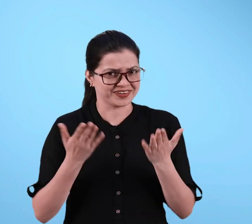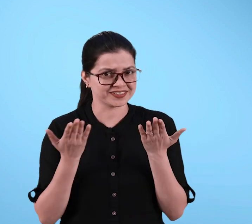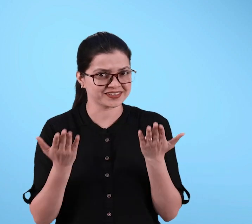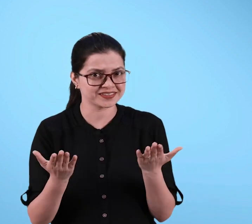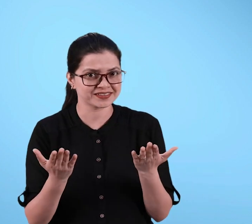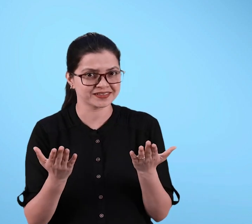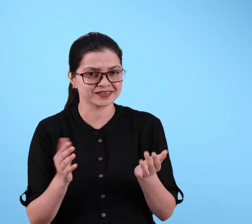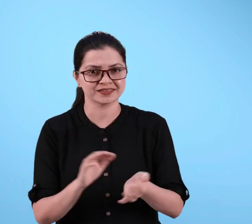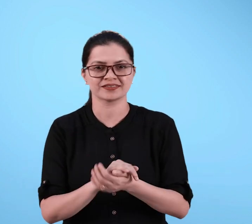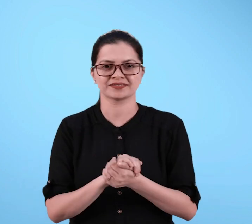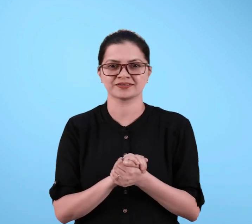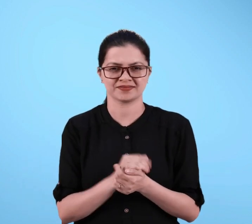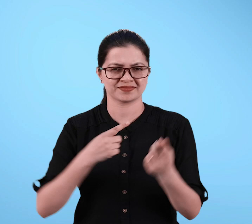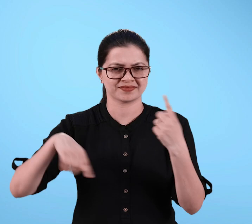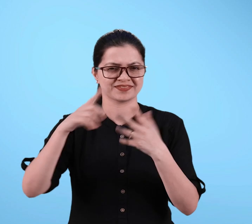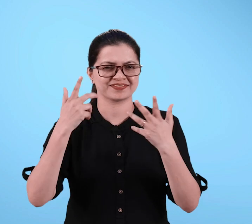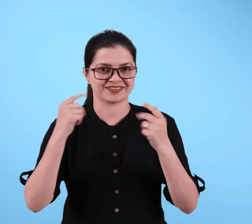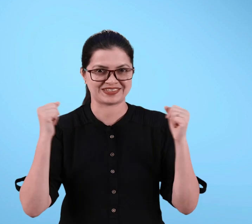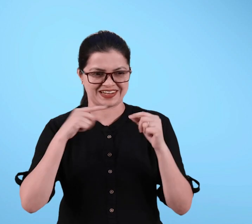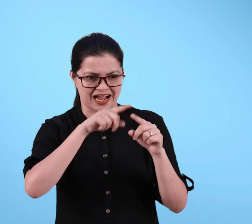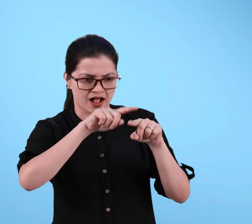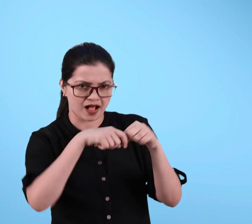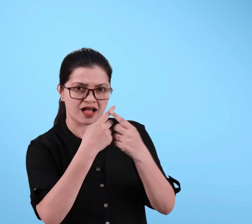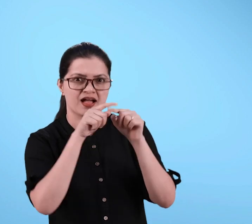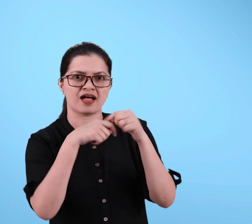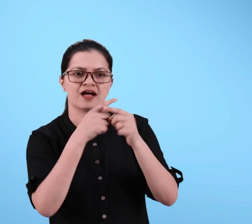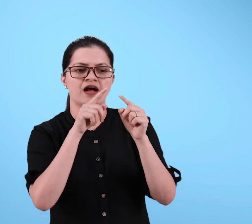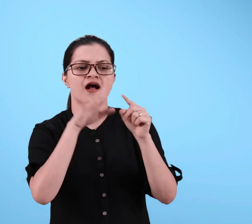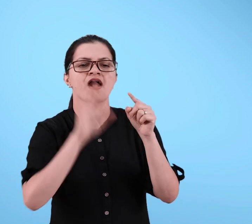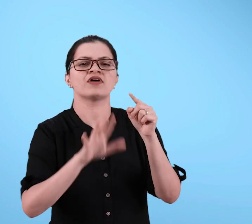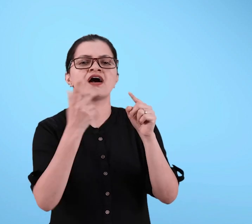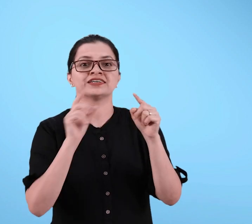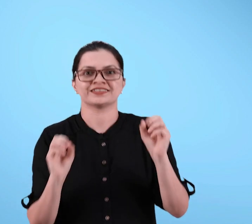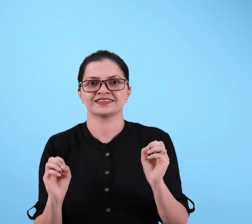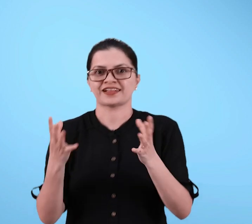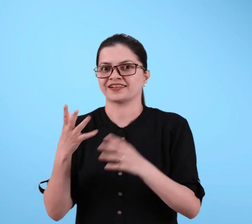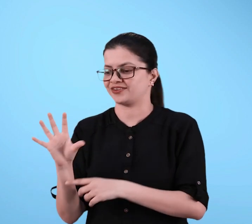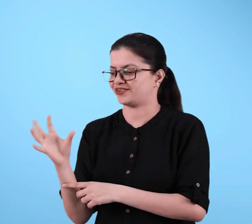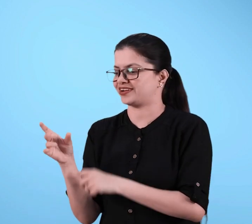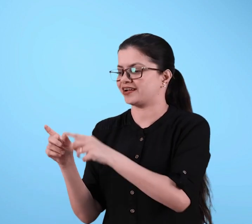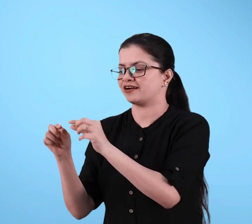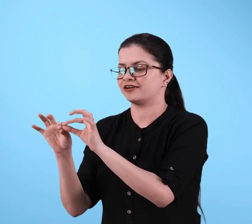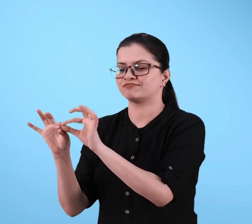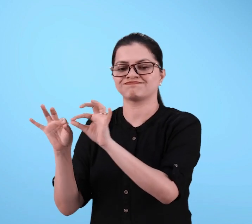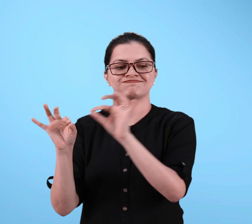Knitting. Continue. How Knitting. sweaters are knitted? Have you noticed how sweaters are